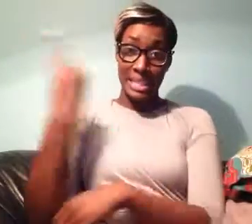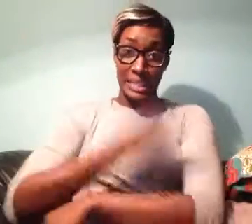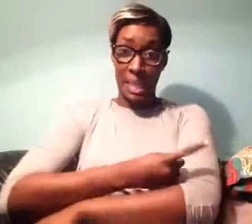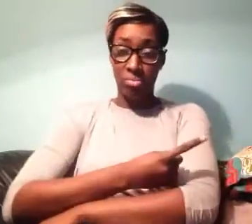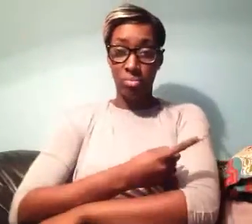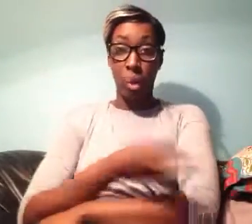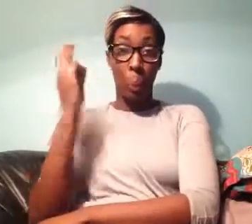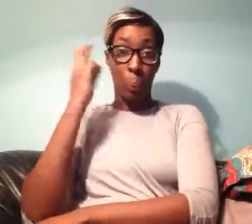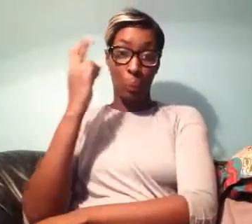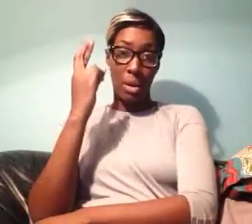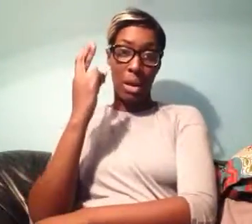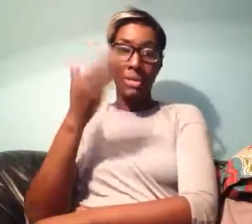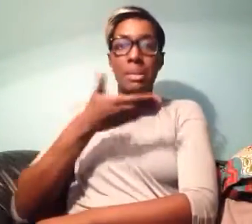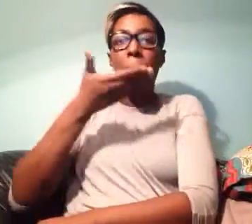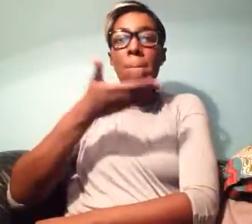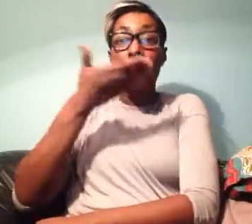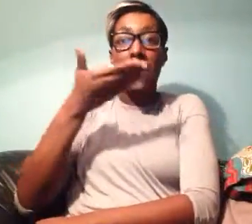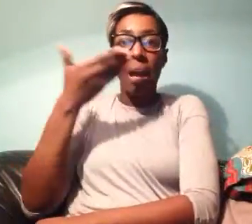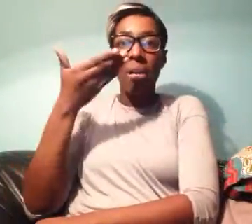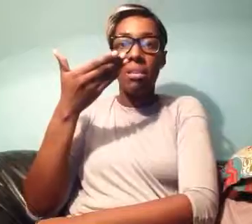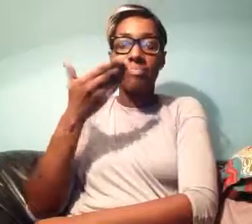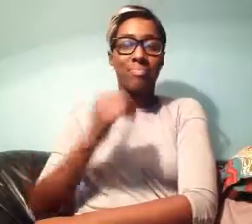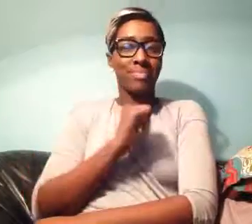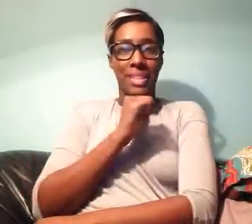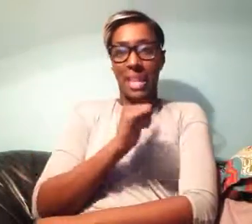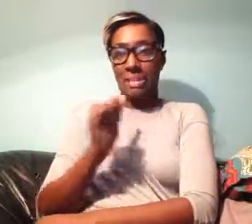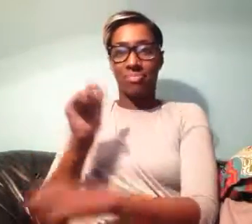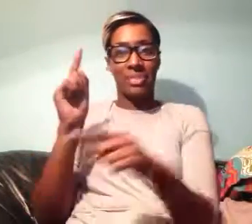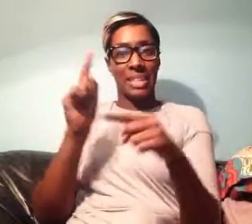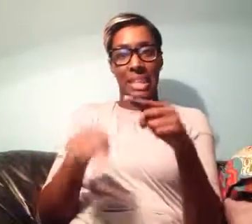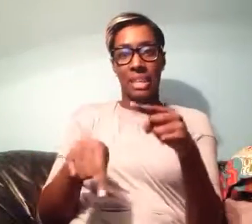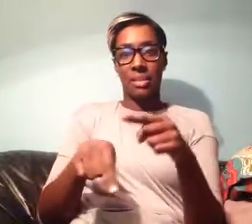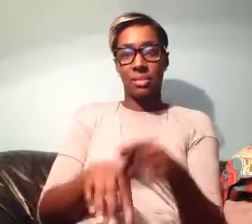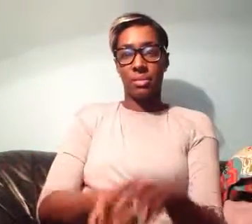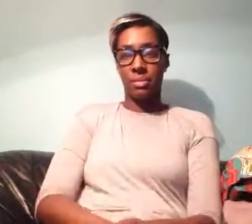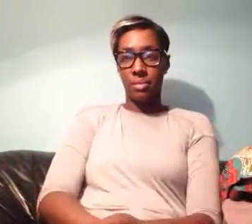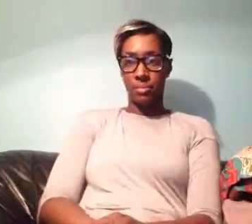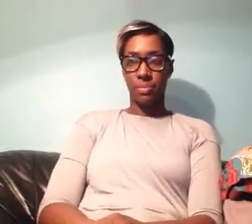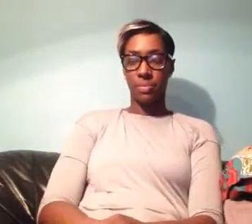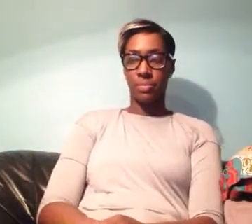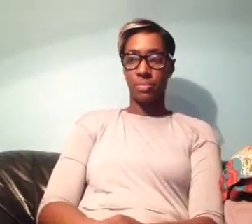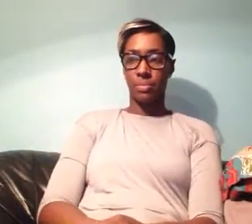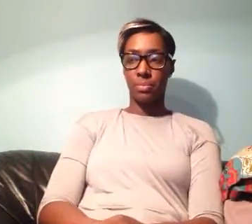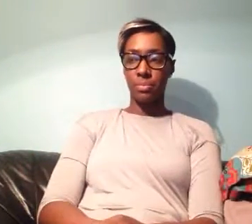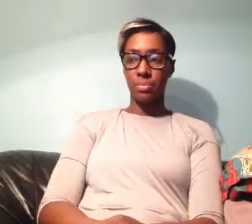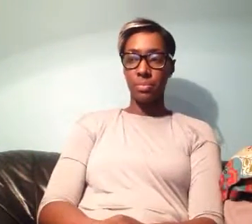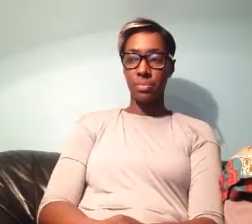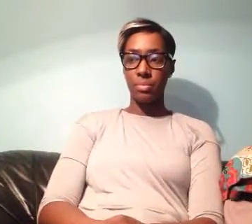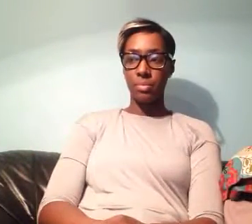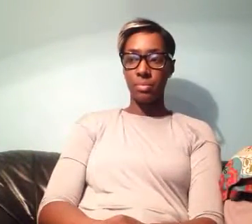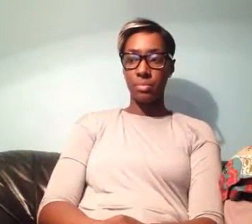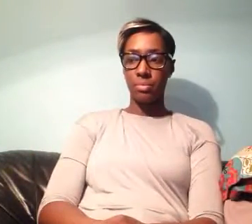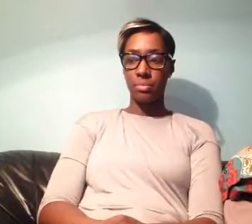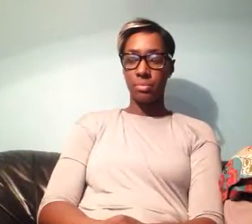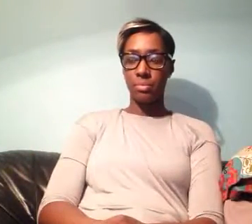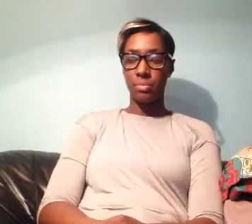And as a matter of fact, now we understood why she'd been complaining lately that food just didn't taste as good as it used to. Because when your